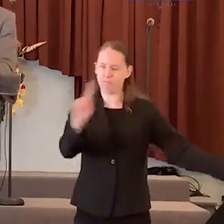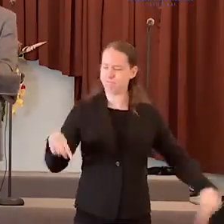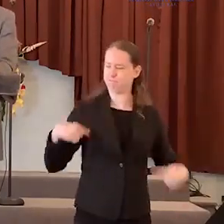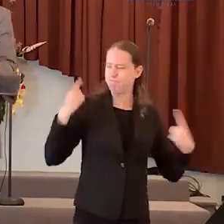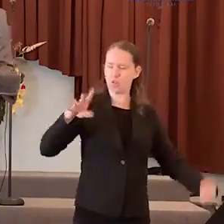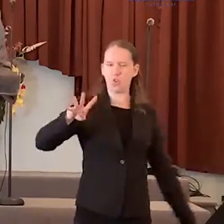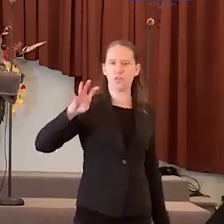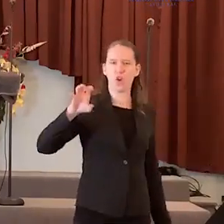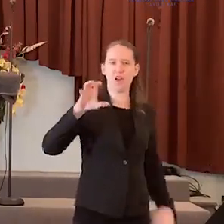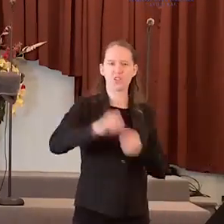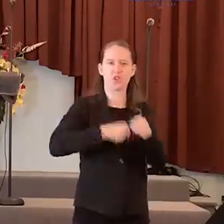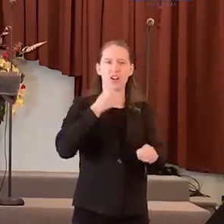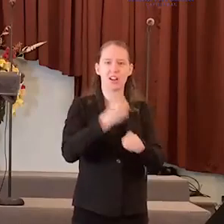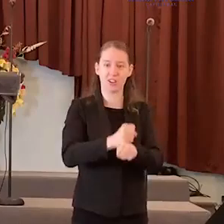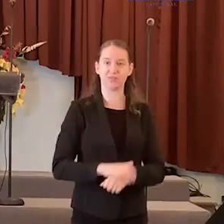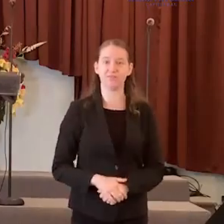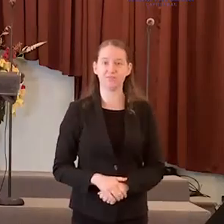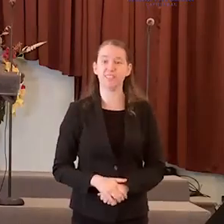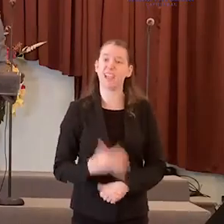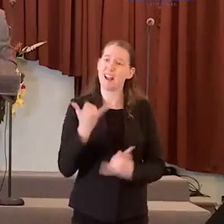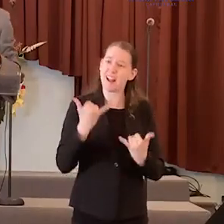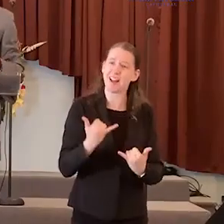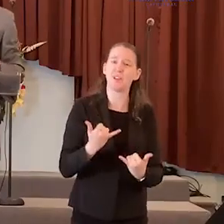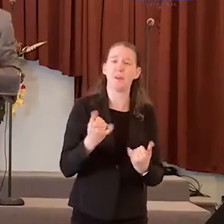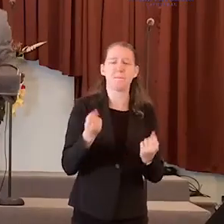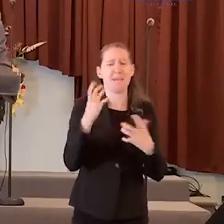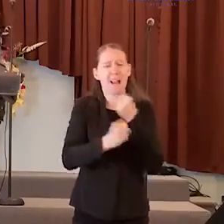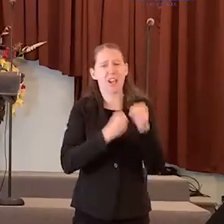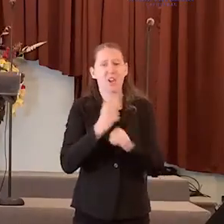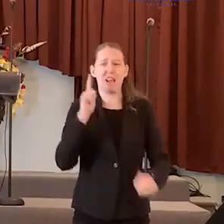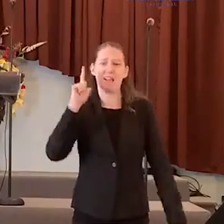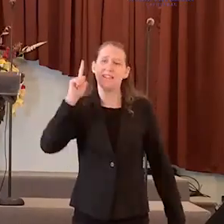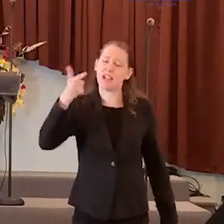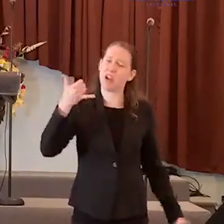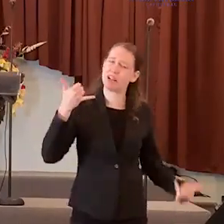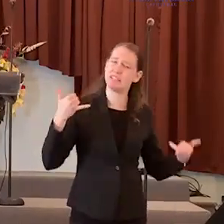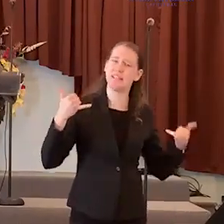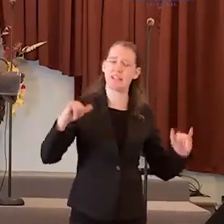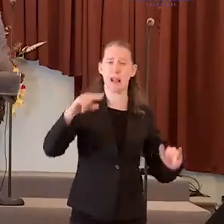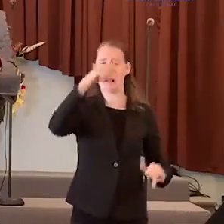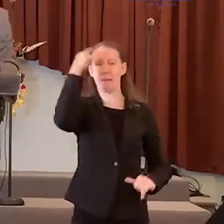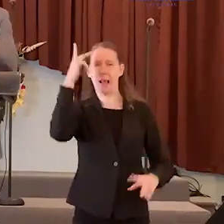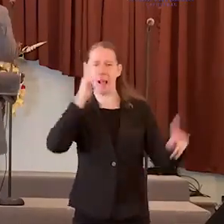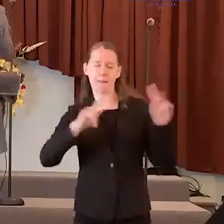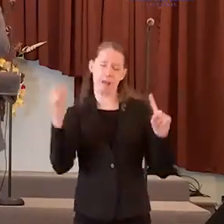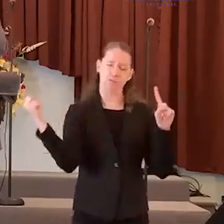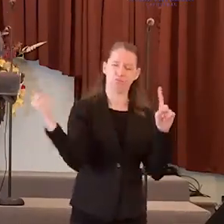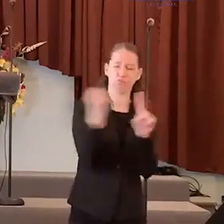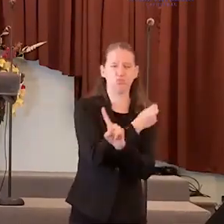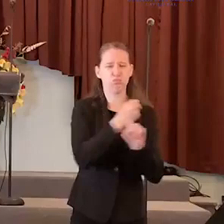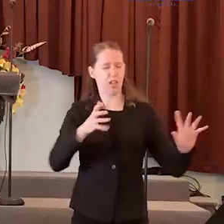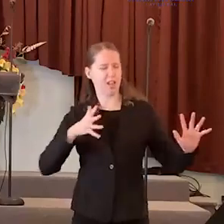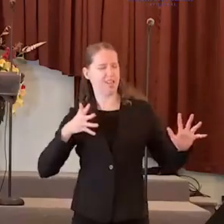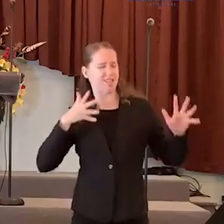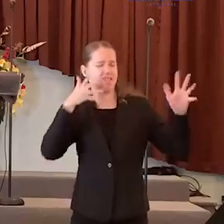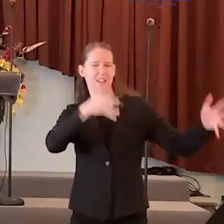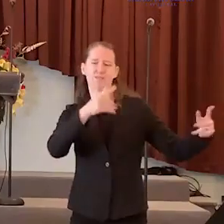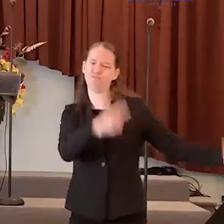Here we are, centuries later, African Americans are being beaten and wounded and left